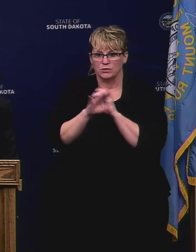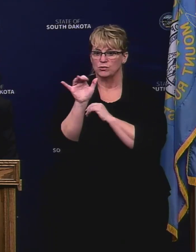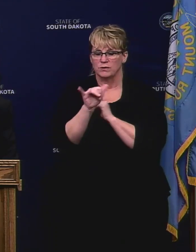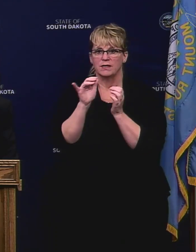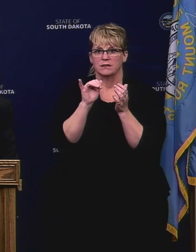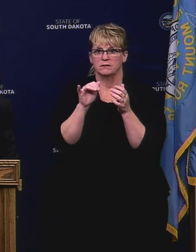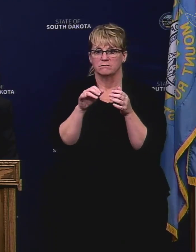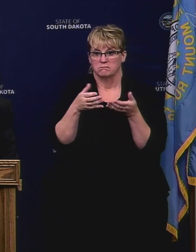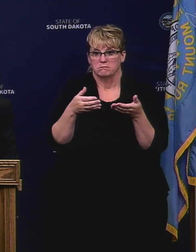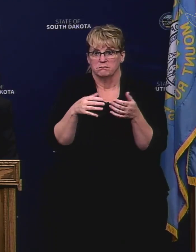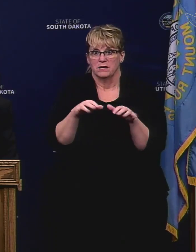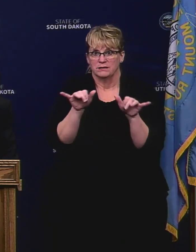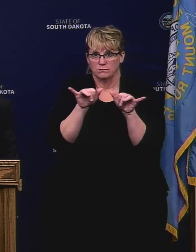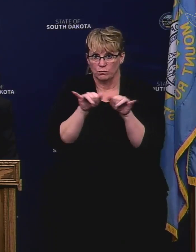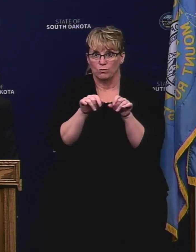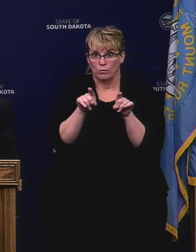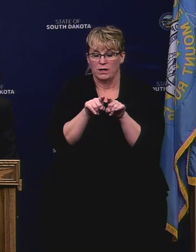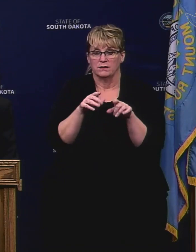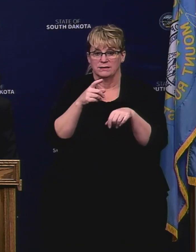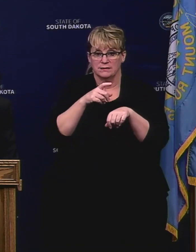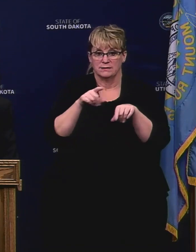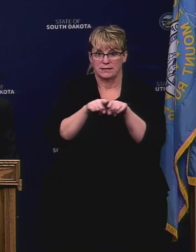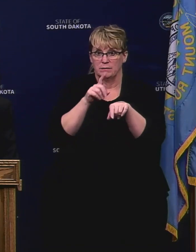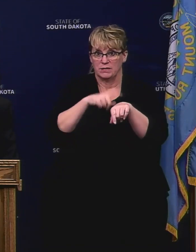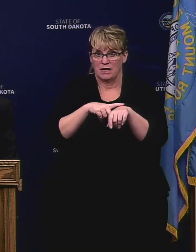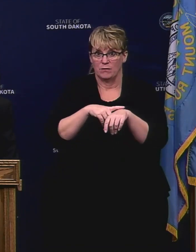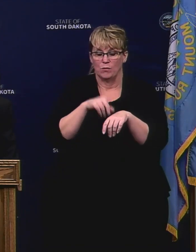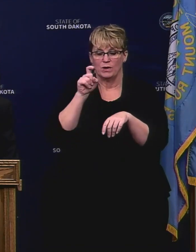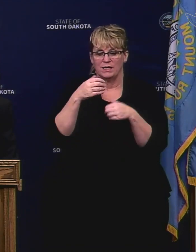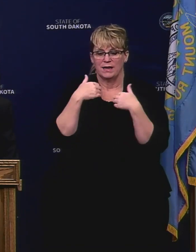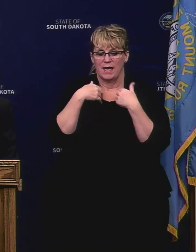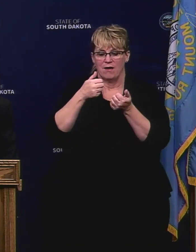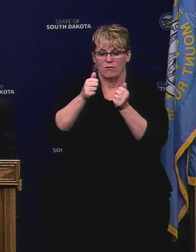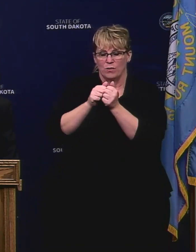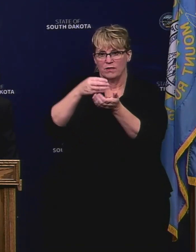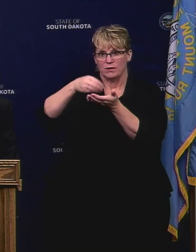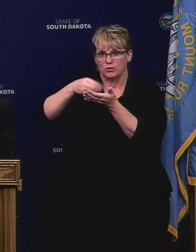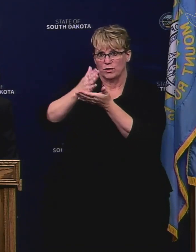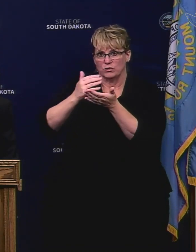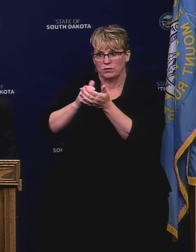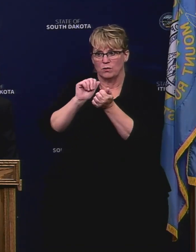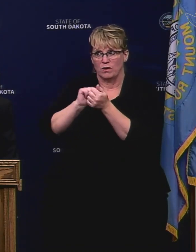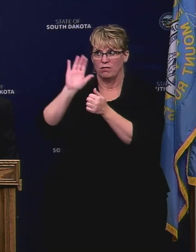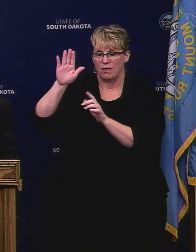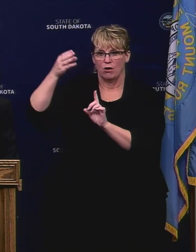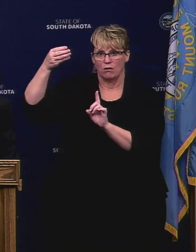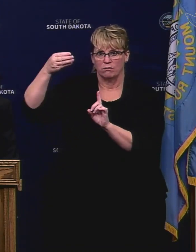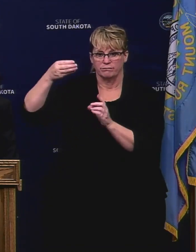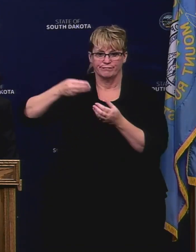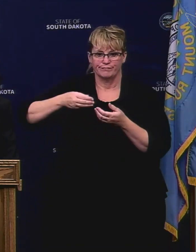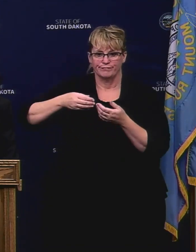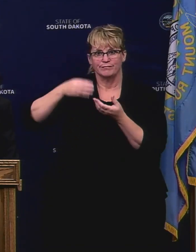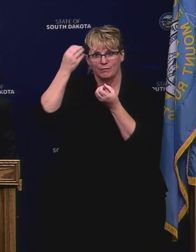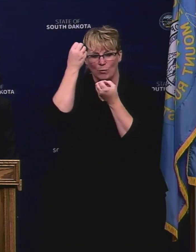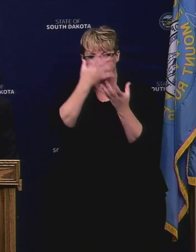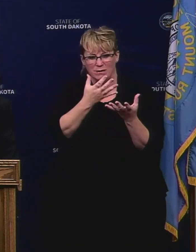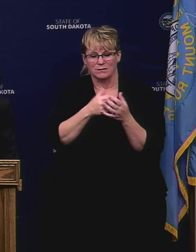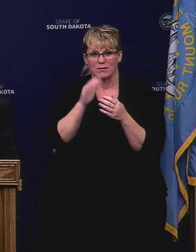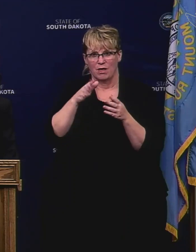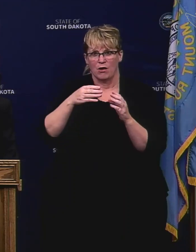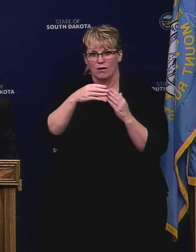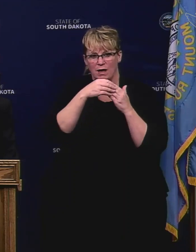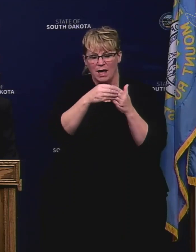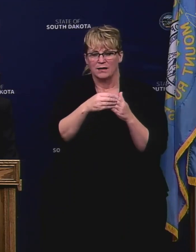take care of that accountability that we need to have with Treasury following their guidance. As we wait for more